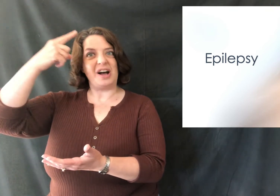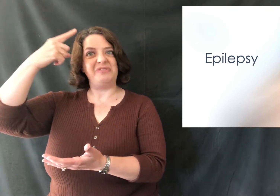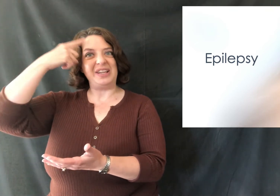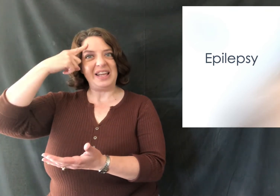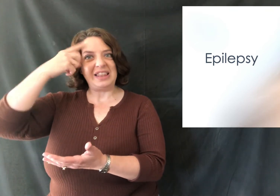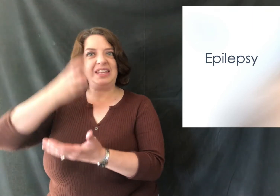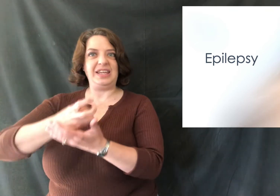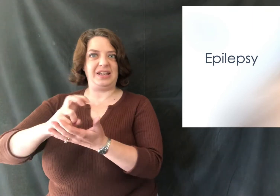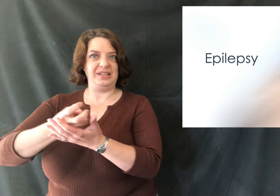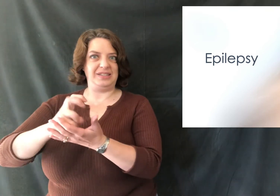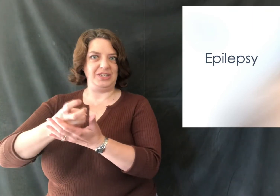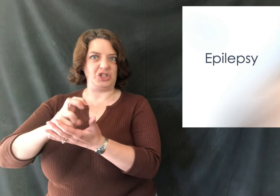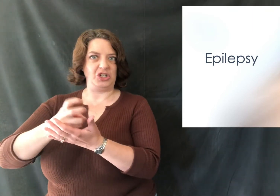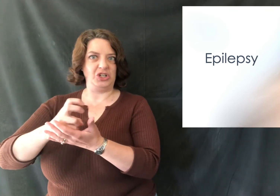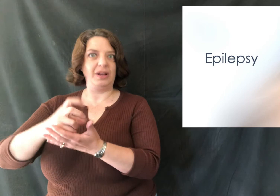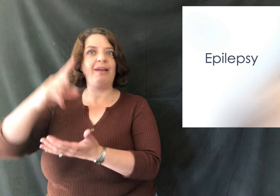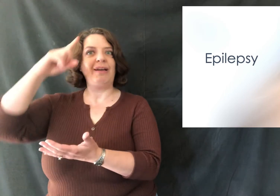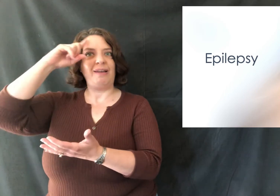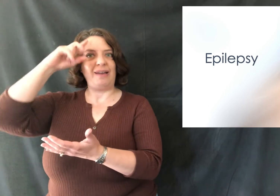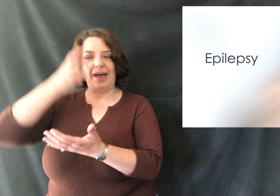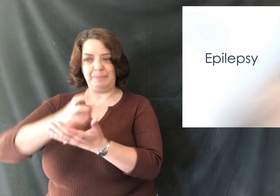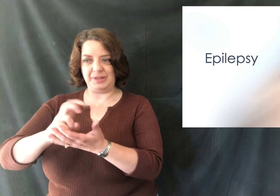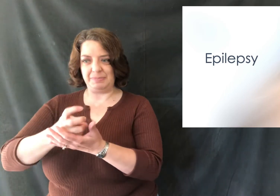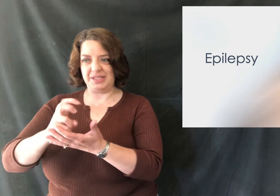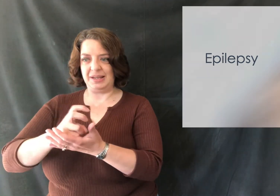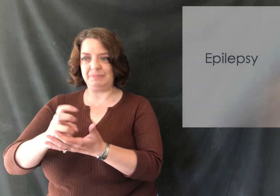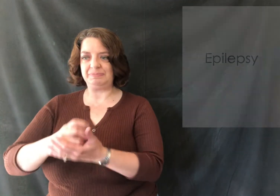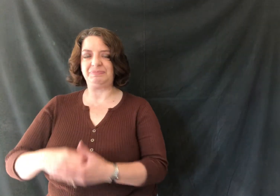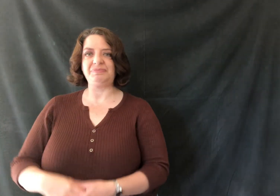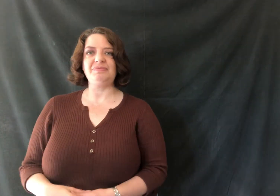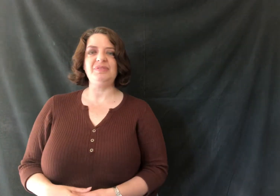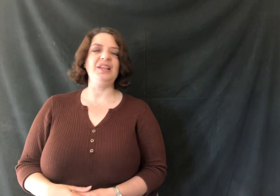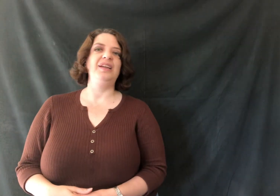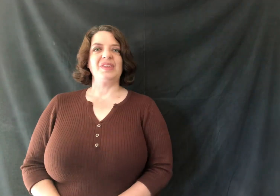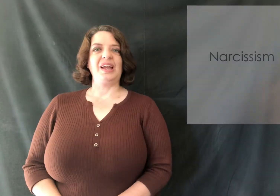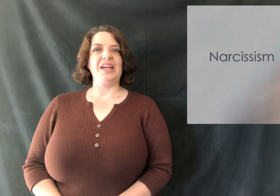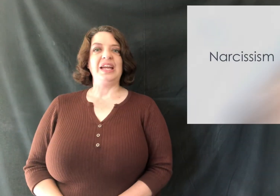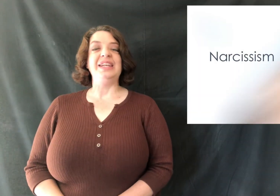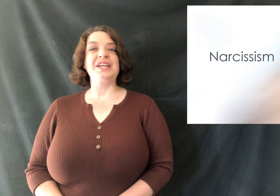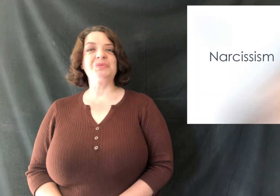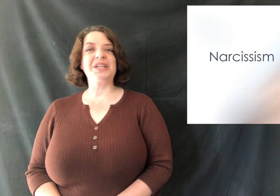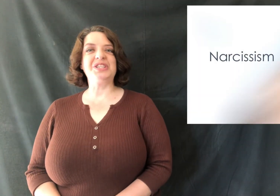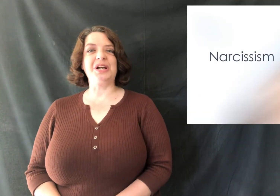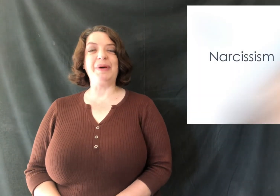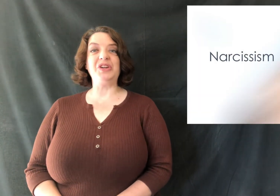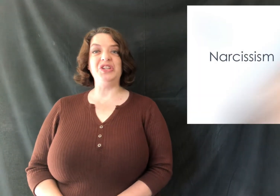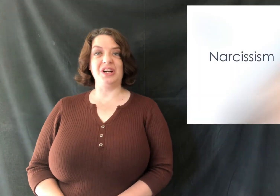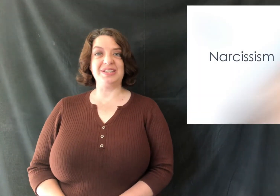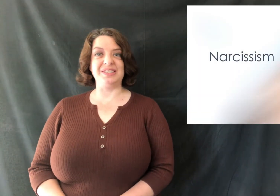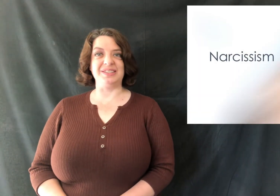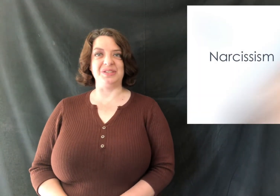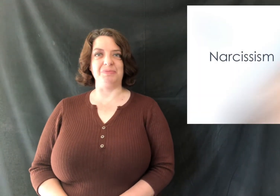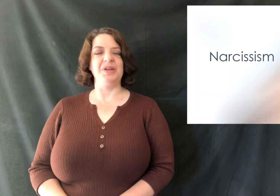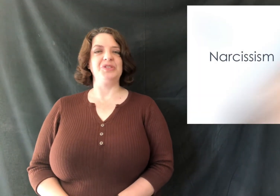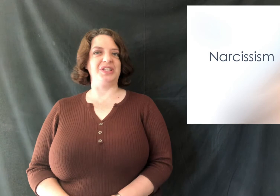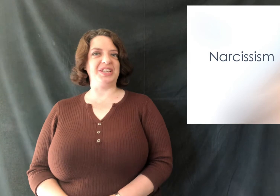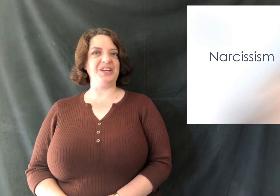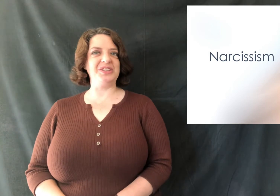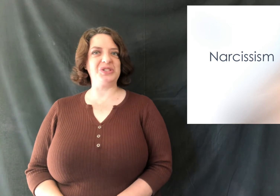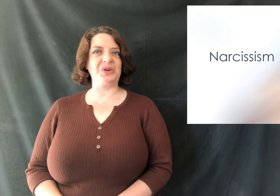often think seizure, epilepsy. Next, we're going to talk about narcissism. So to tell you this story, I have